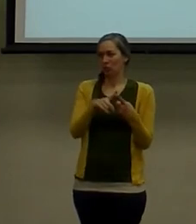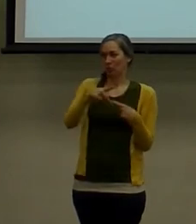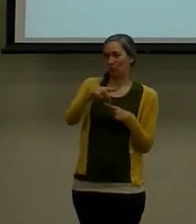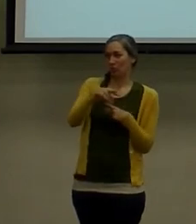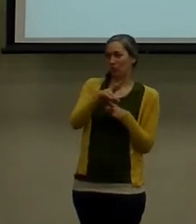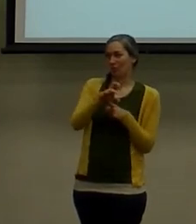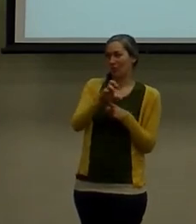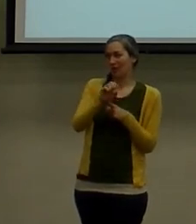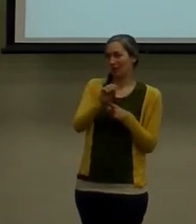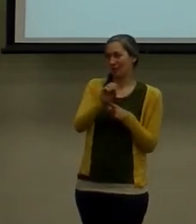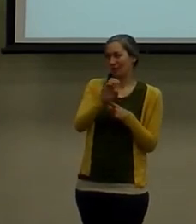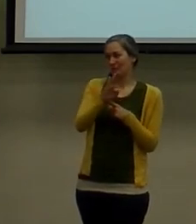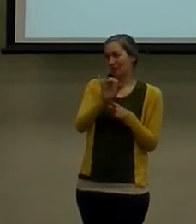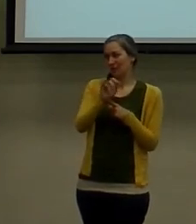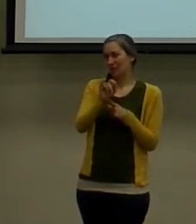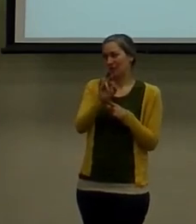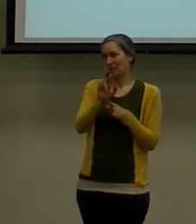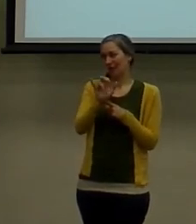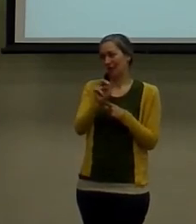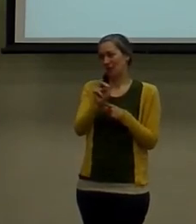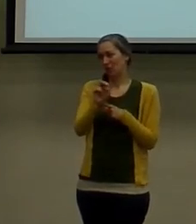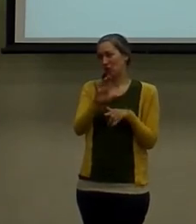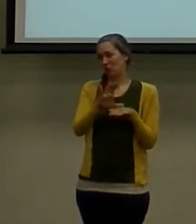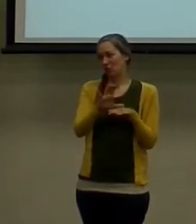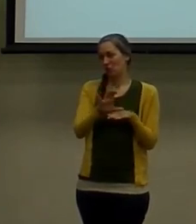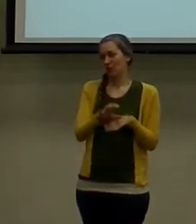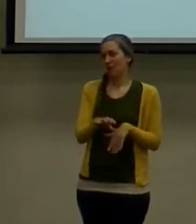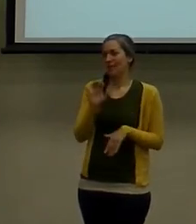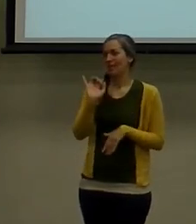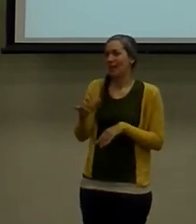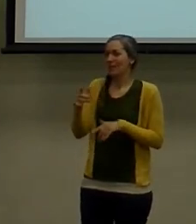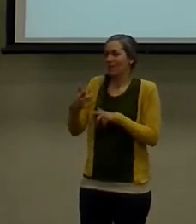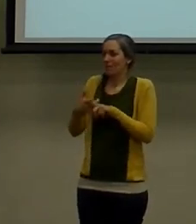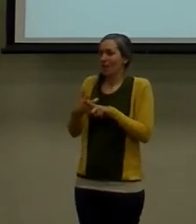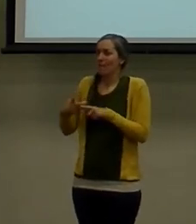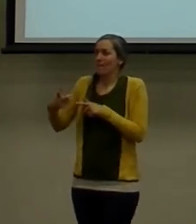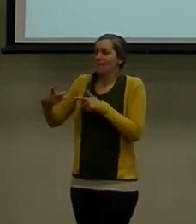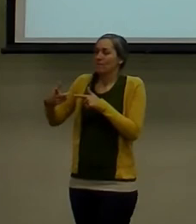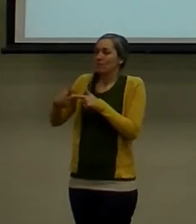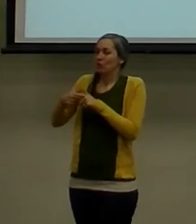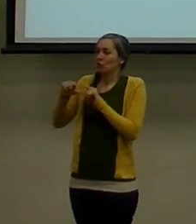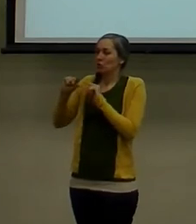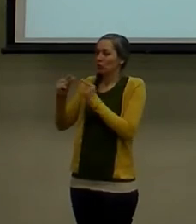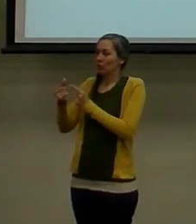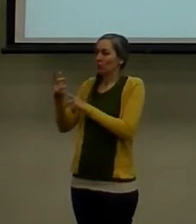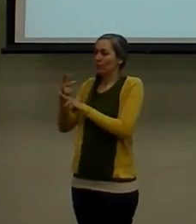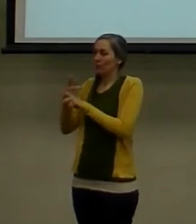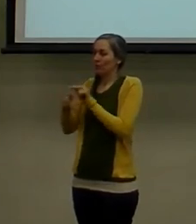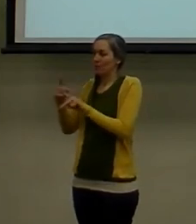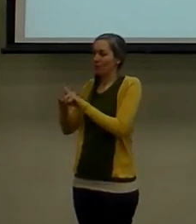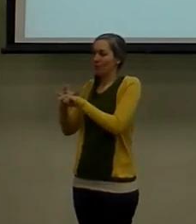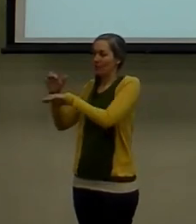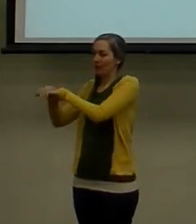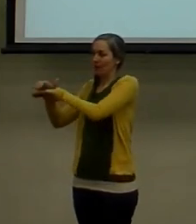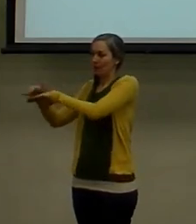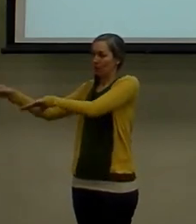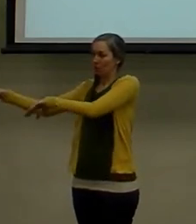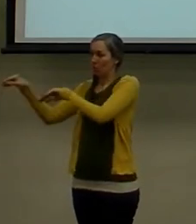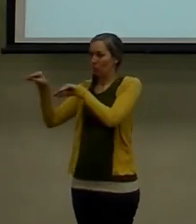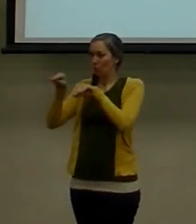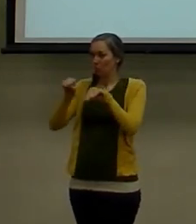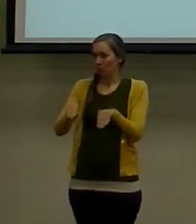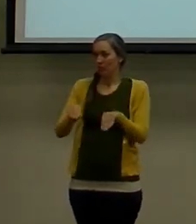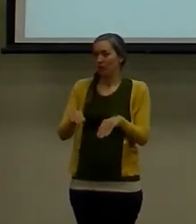the first group of people from Birmingham, England. A lot of stories. Second